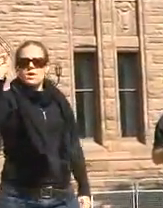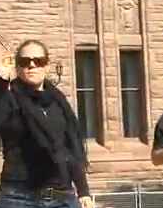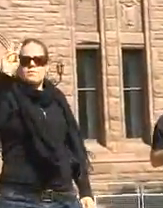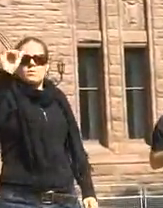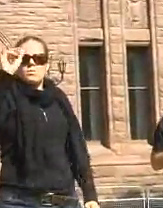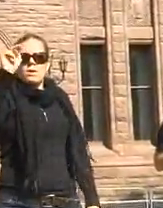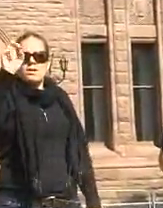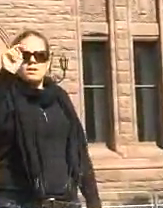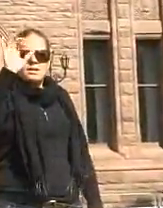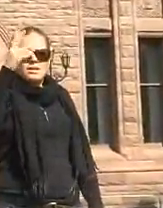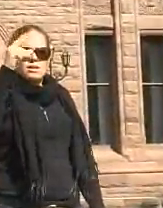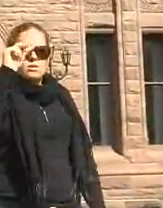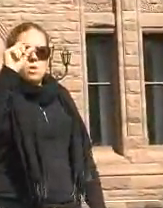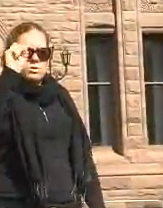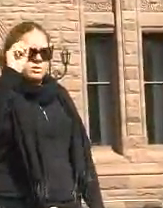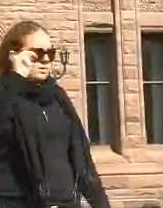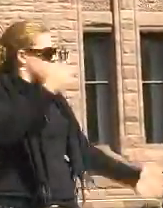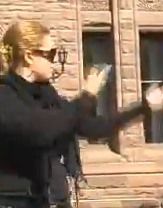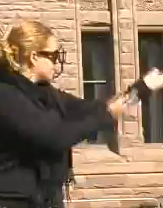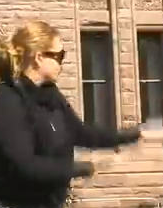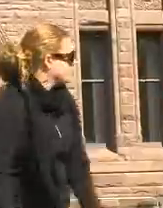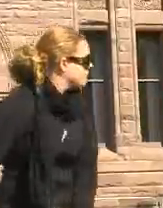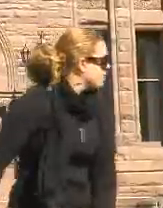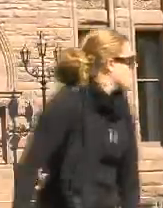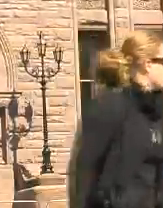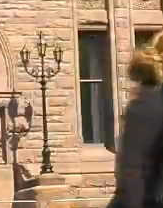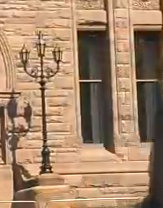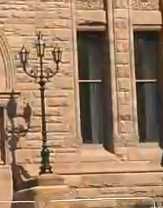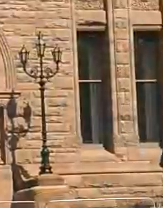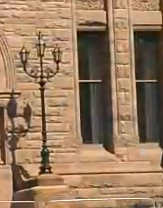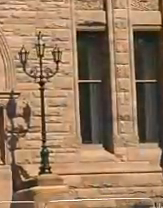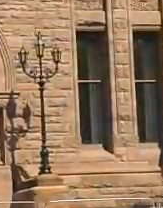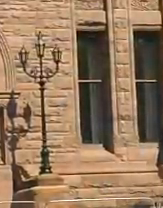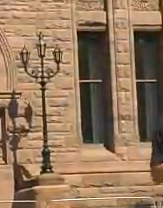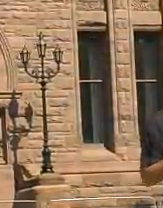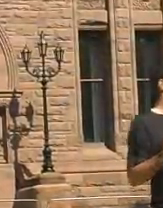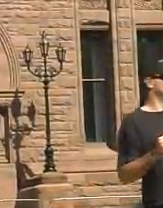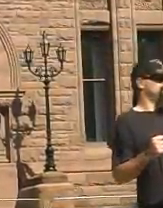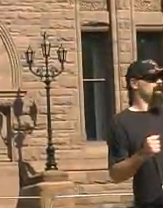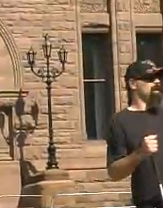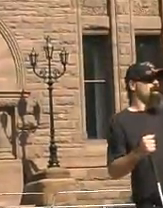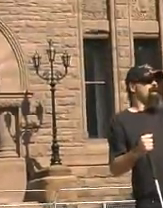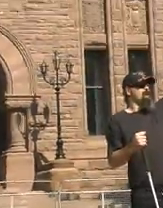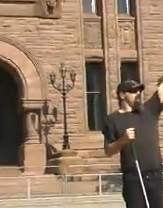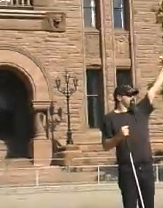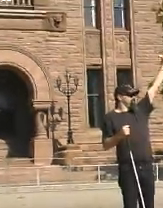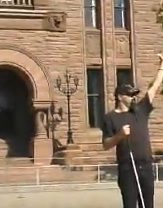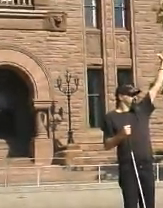them. Wayne Nicholson is president of OAD, and we invite him to come and take the platform now.